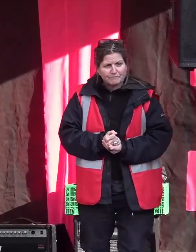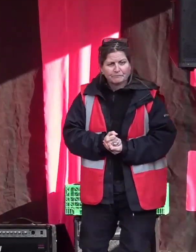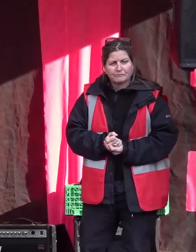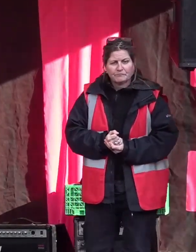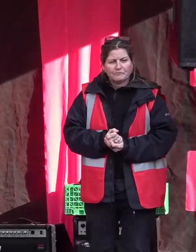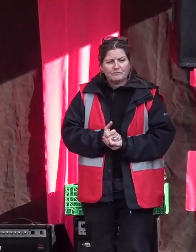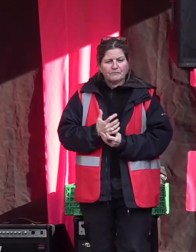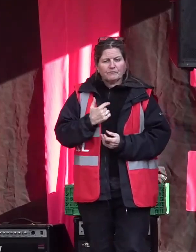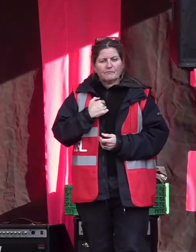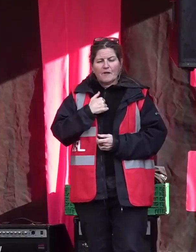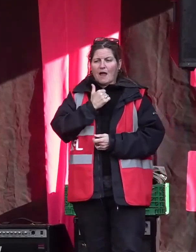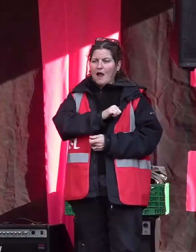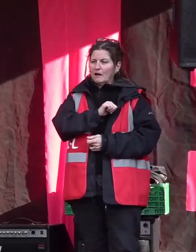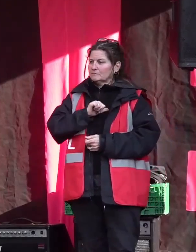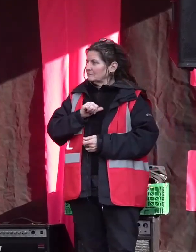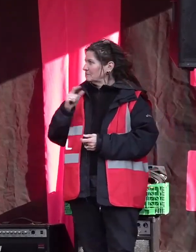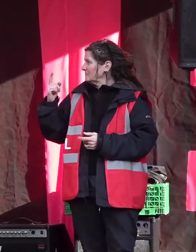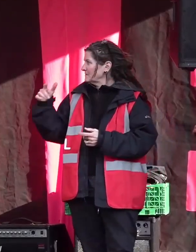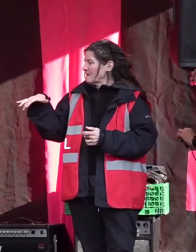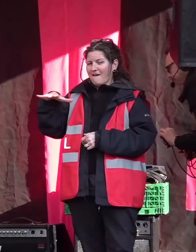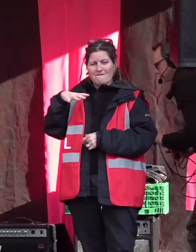Just a family spat.